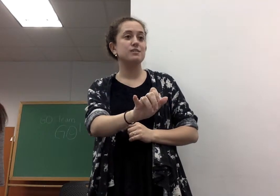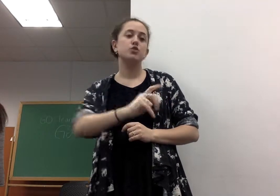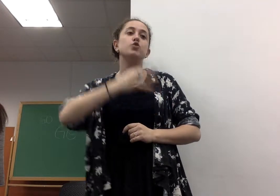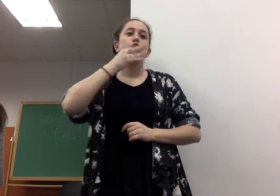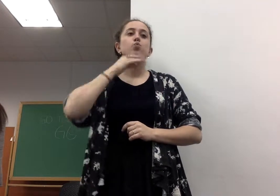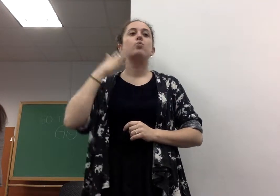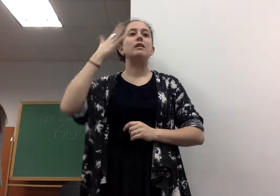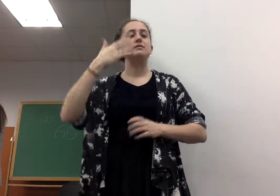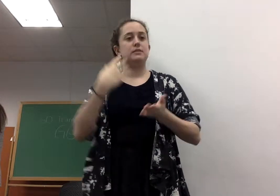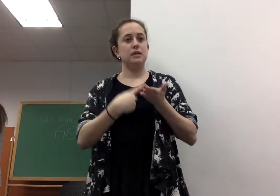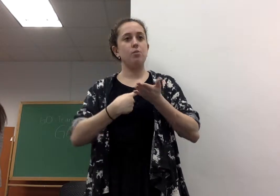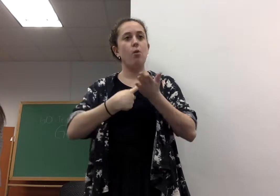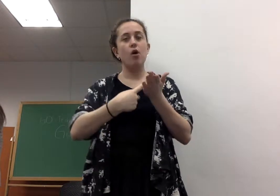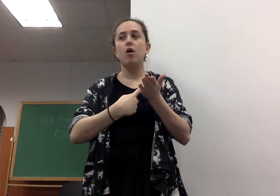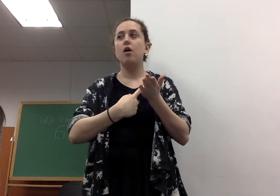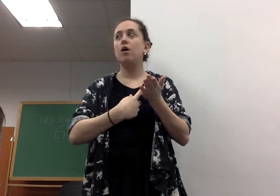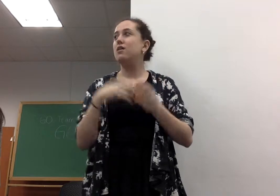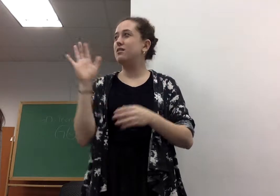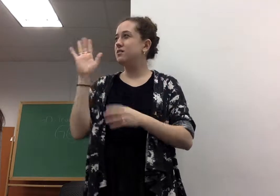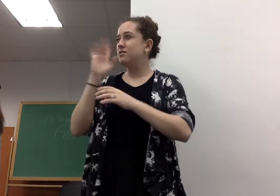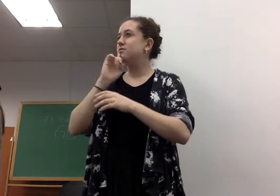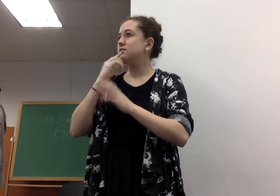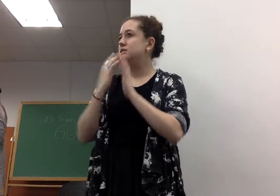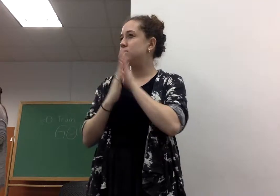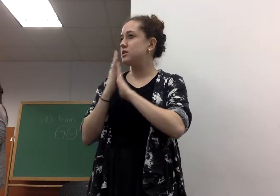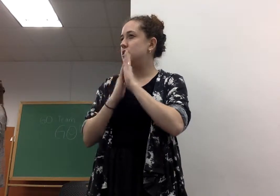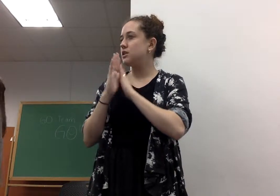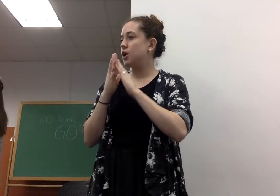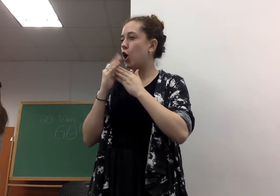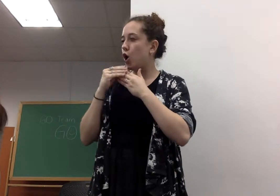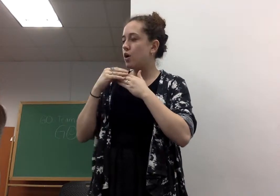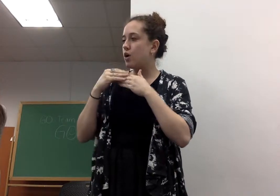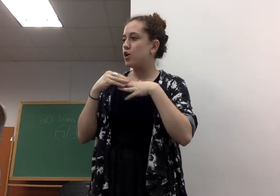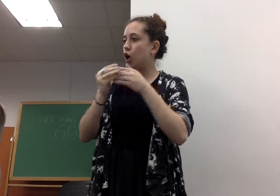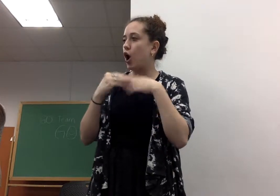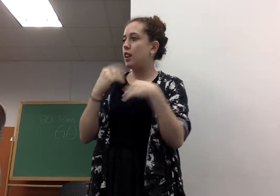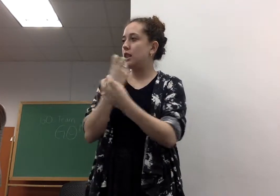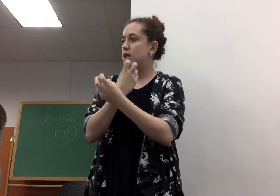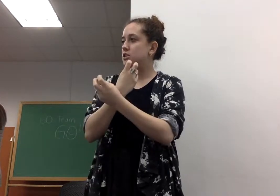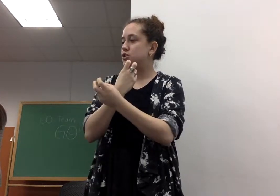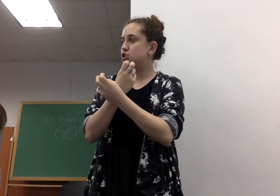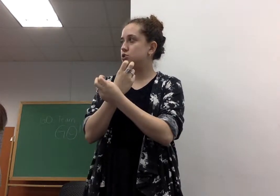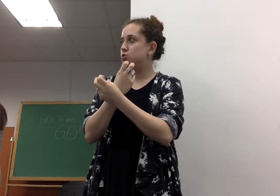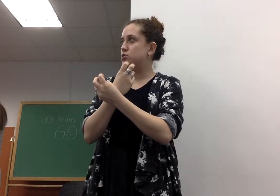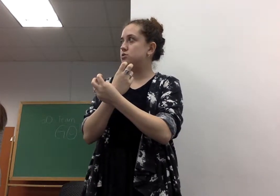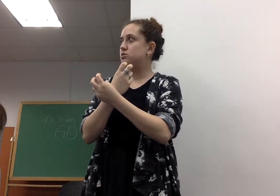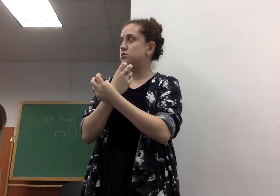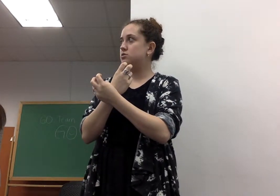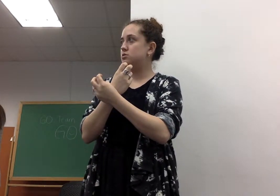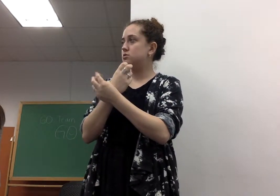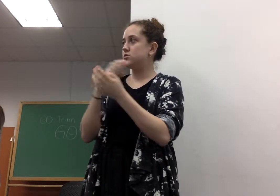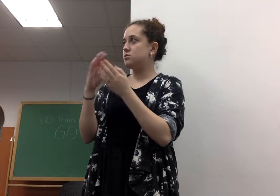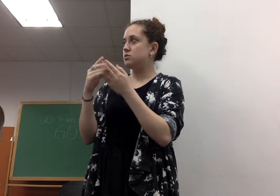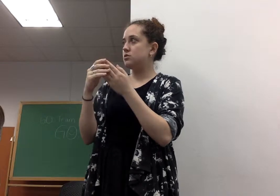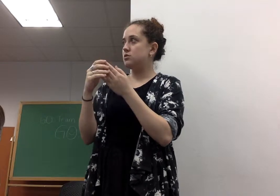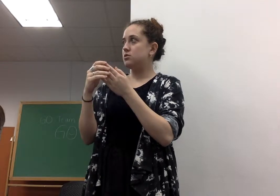and cartilage. Okay, you hear what he said? Say it again. Flexible and they bend more easy. They're flexible, they bend